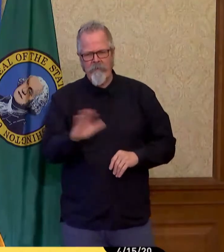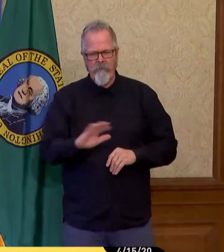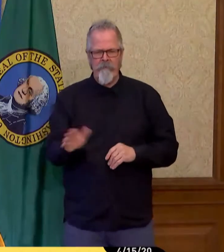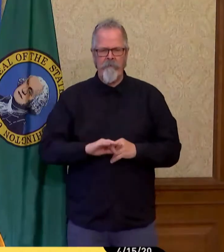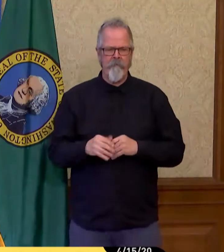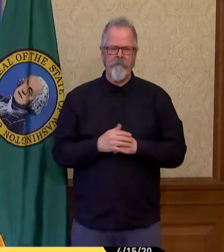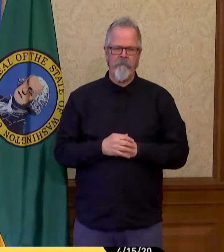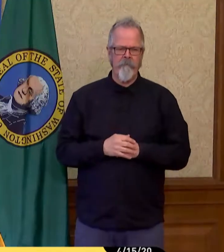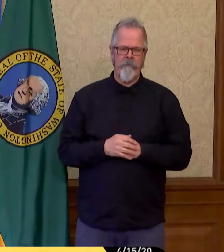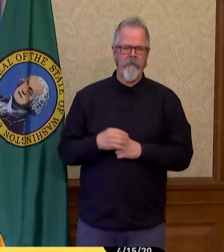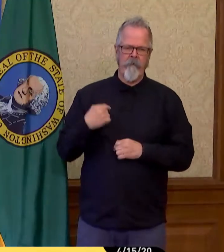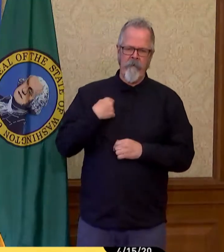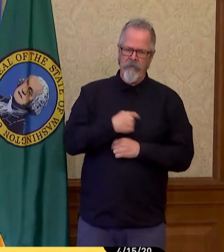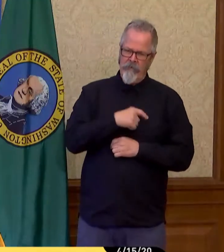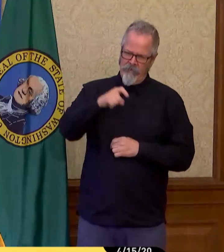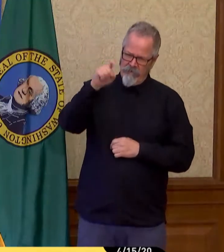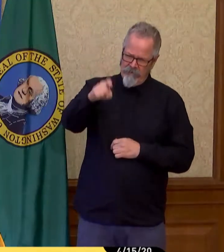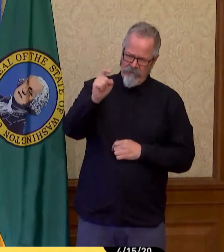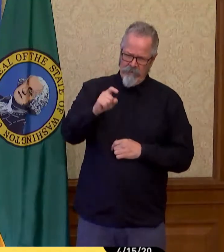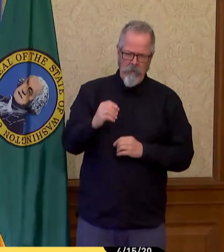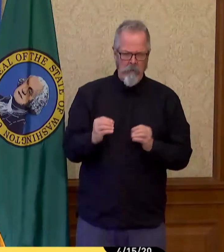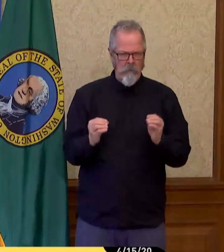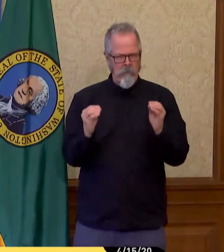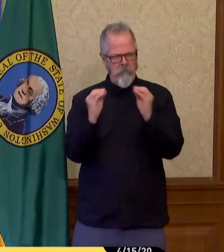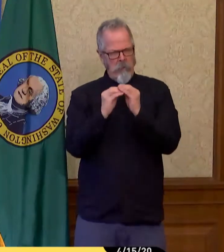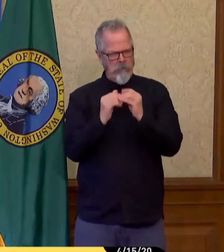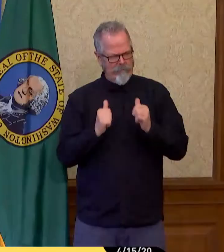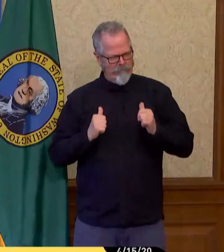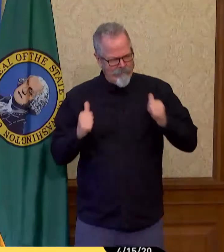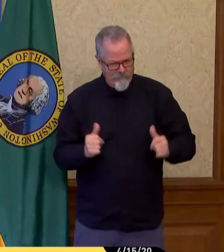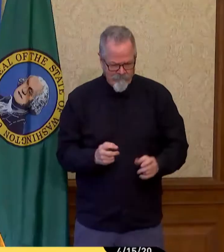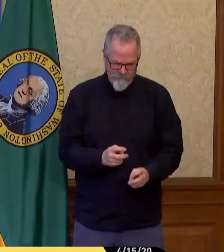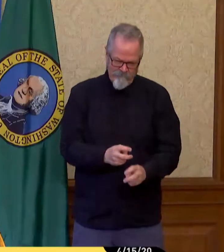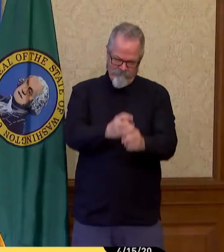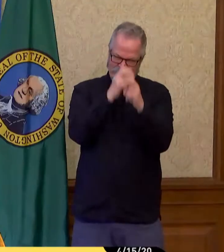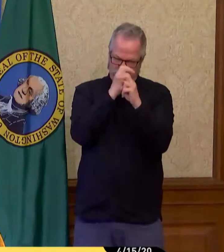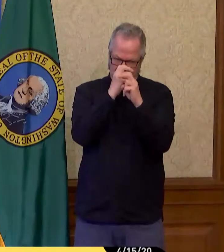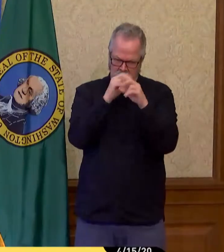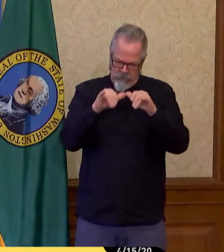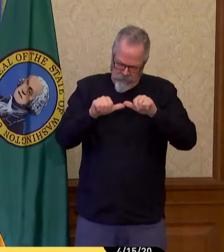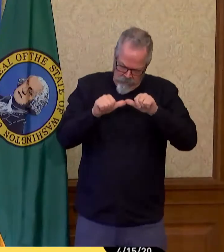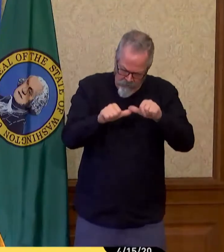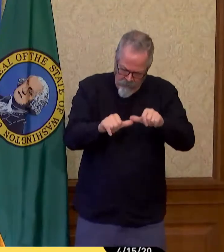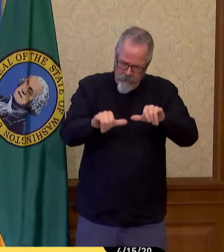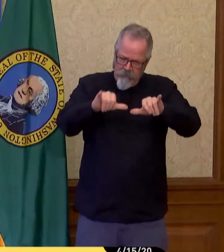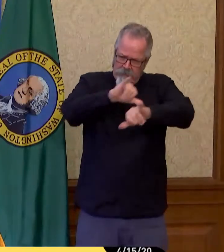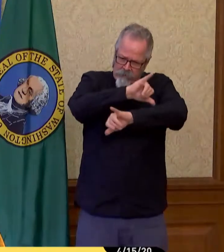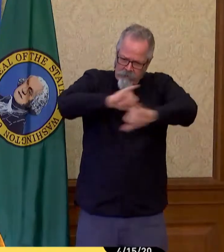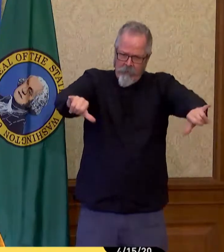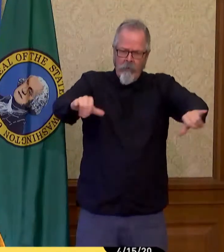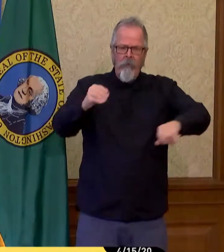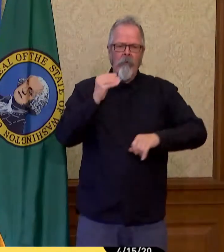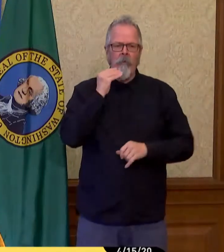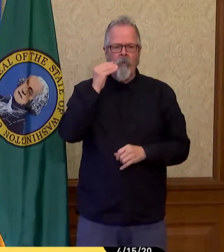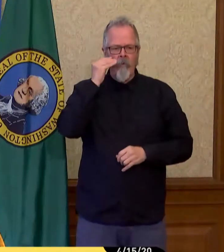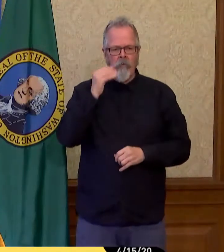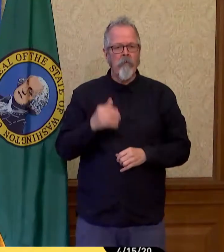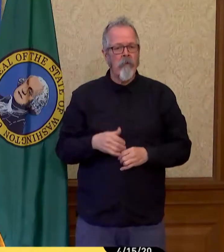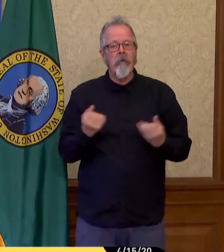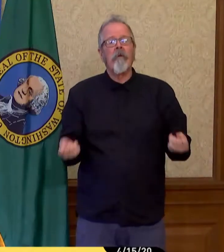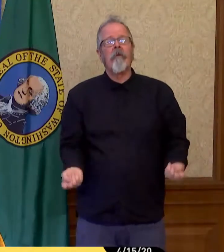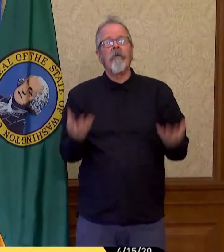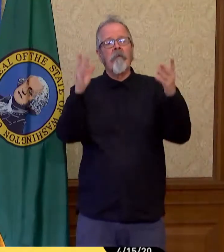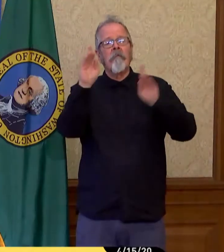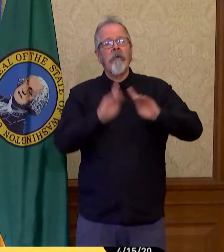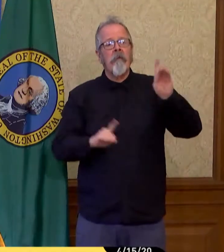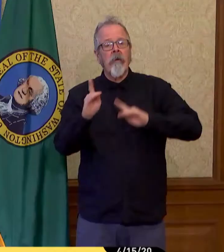curve so that it goes down and we reduce the number of fatalities. And that, for that reason, we're